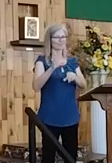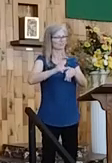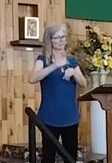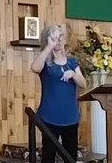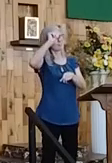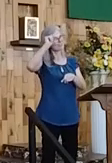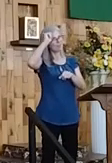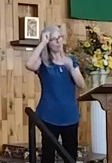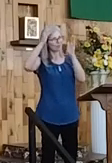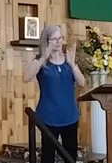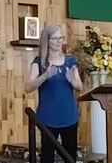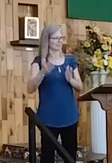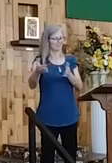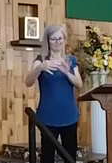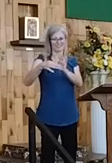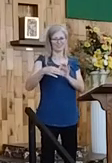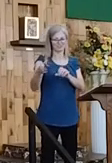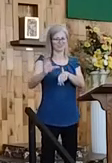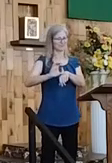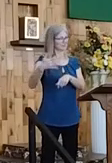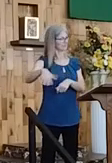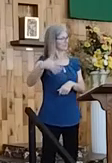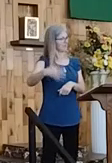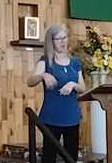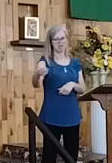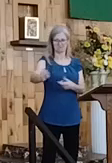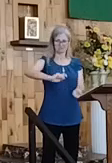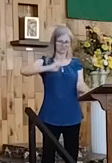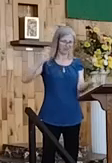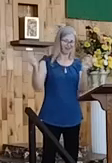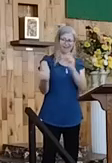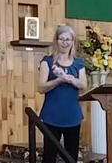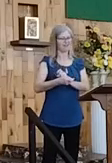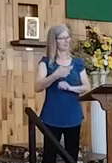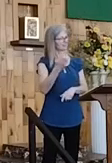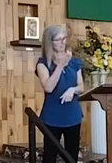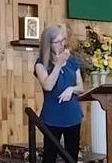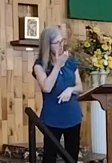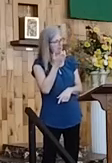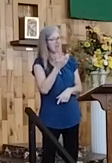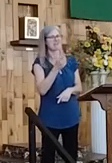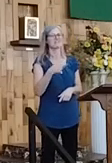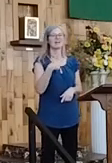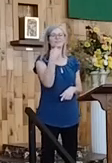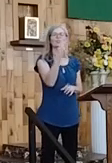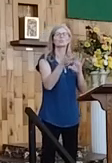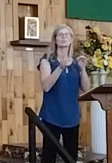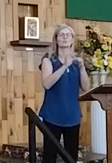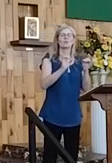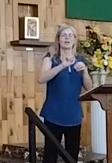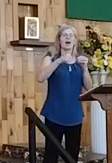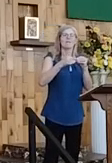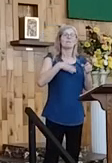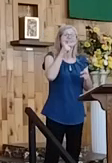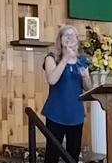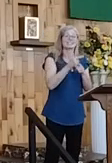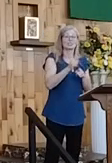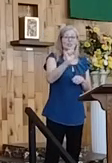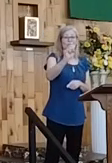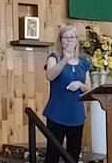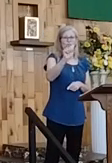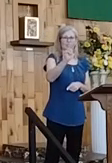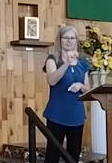of the church. It's very, very amazing. I've told you stories about my sister Susan, who's 1 year younger